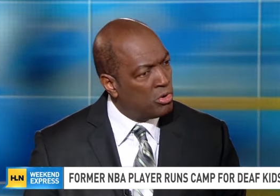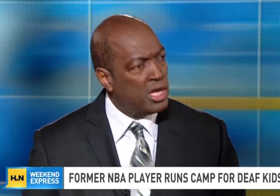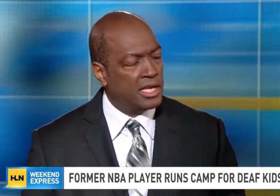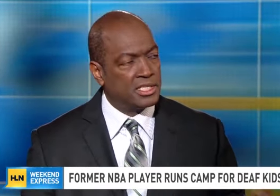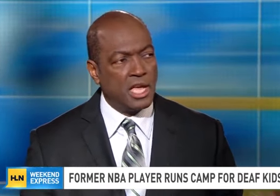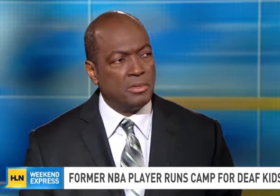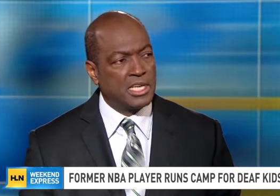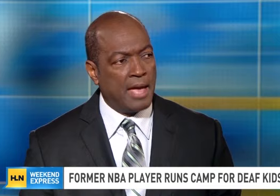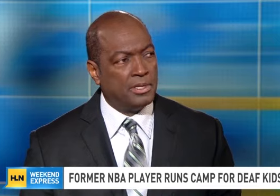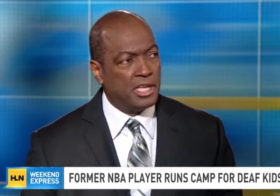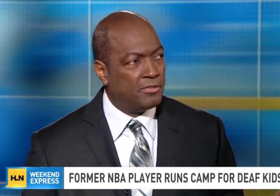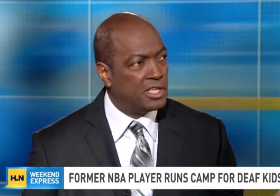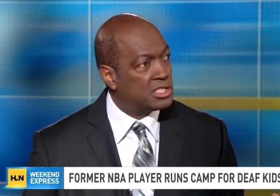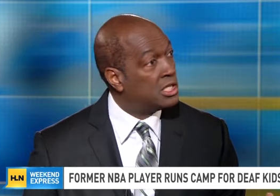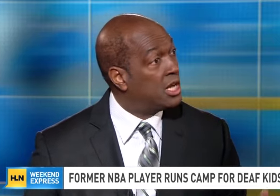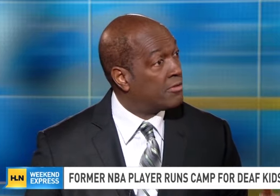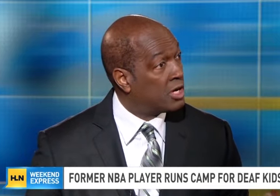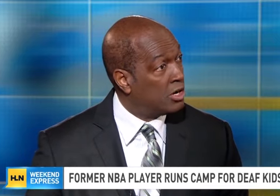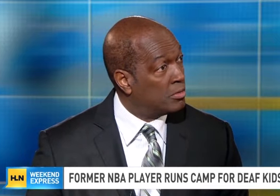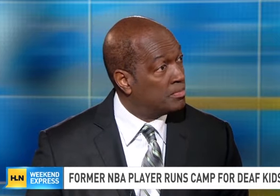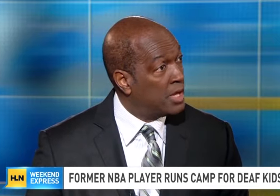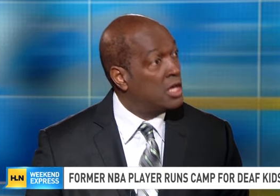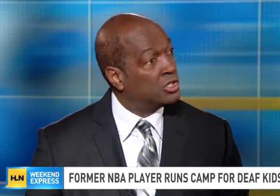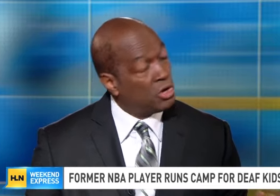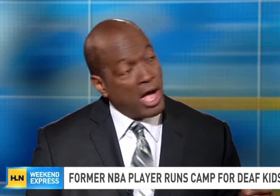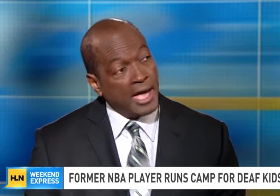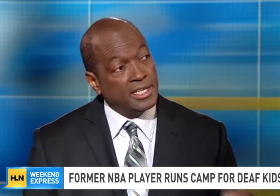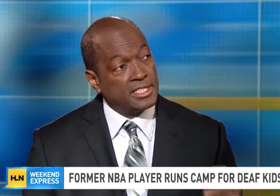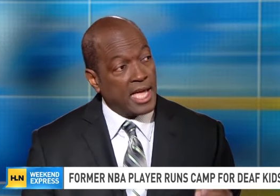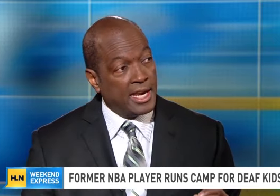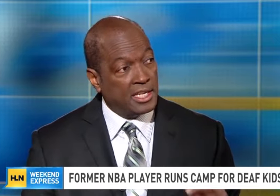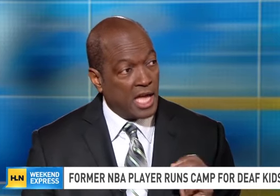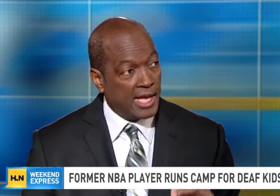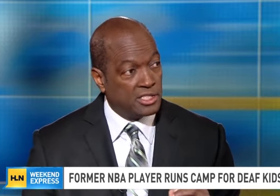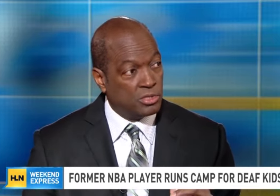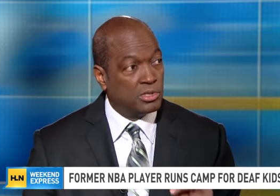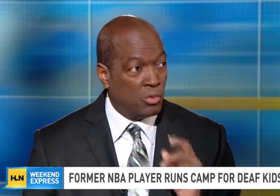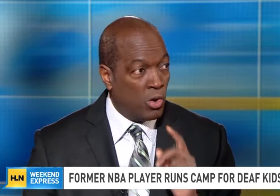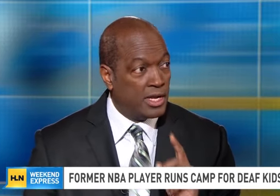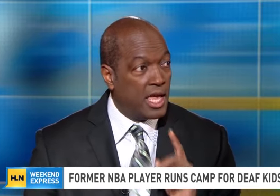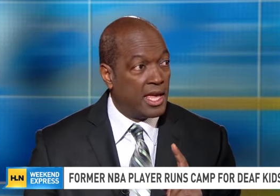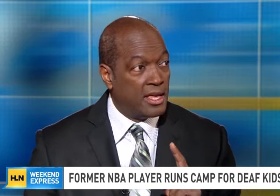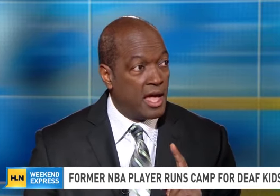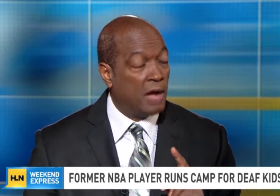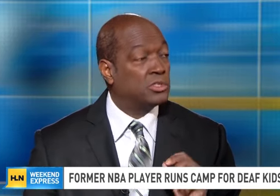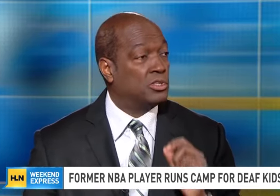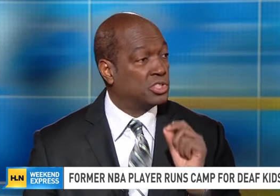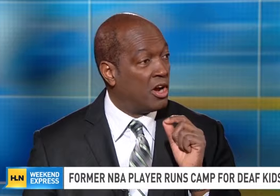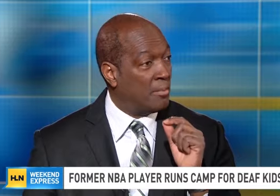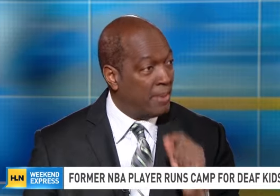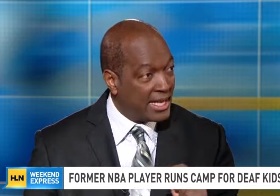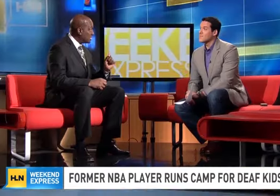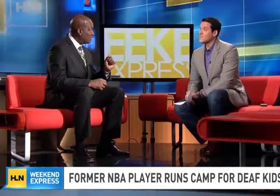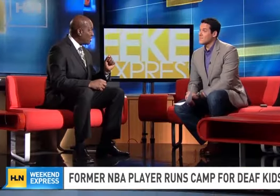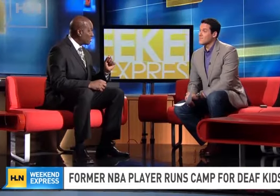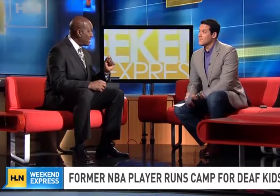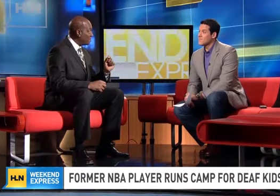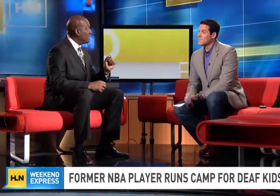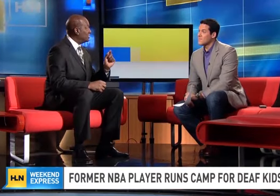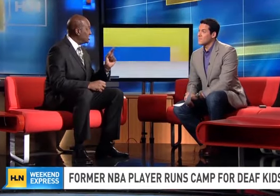in the summertime, but deaf kids could never go. So I decided in high school that one day I was going to start a basketball camp just